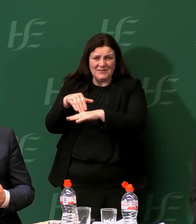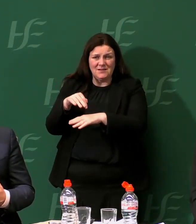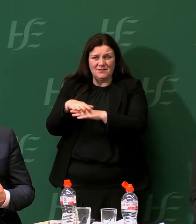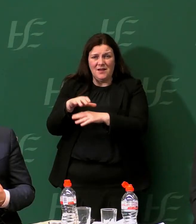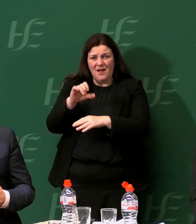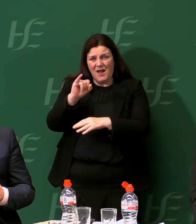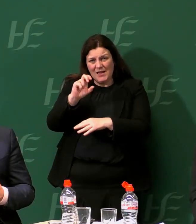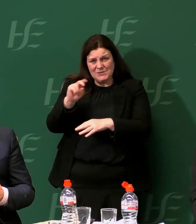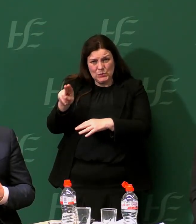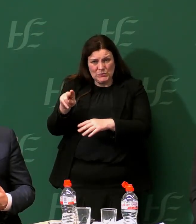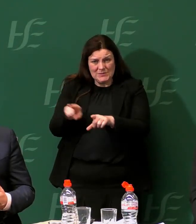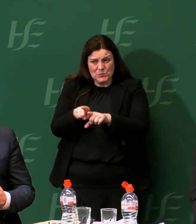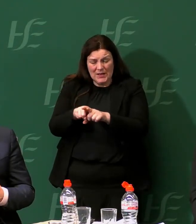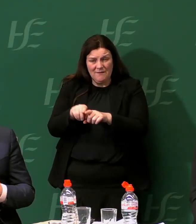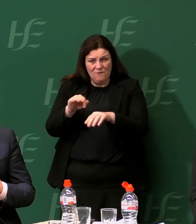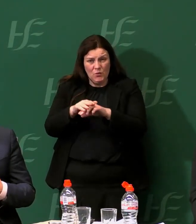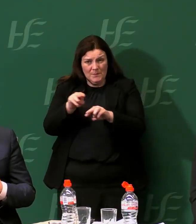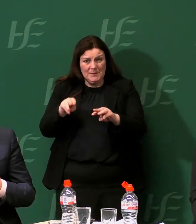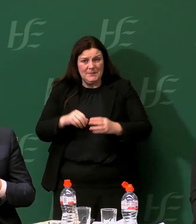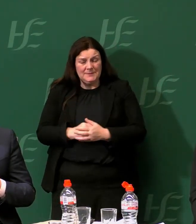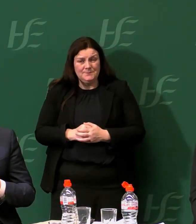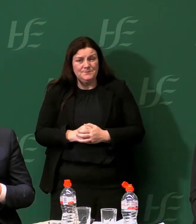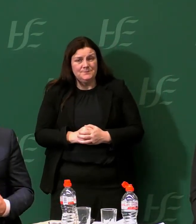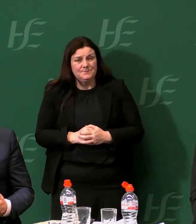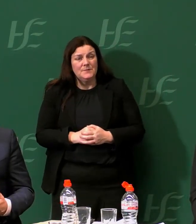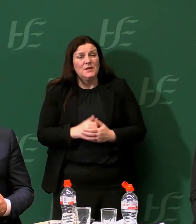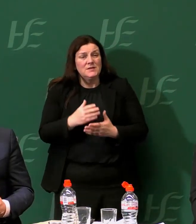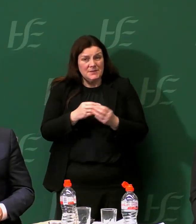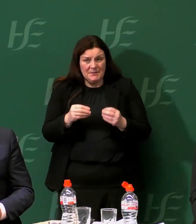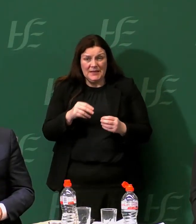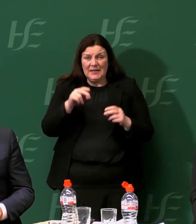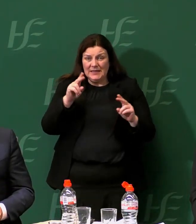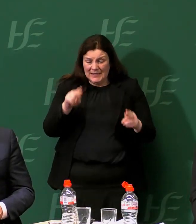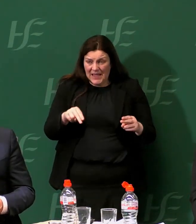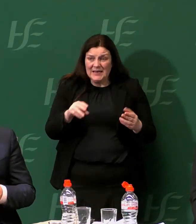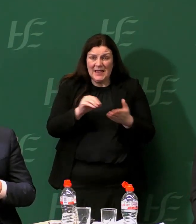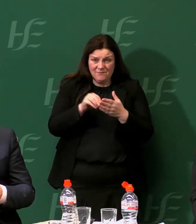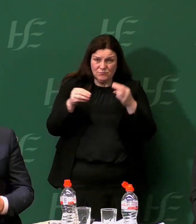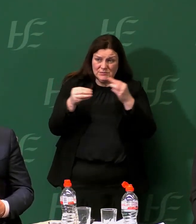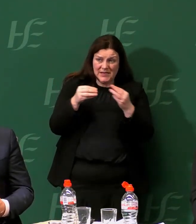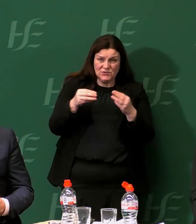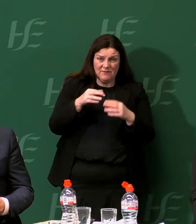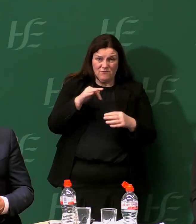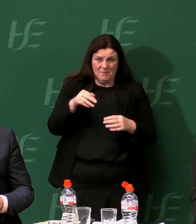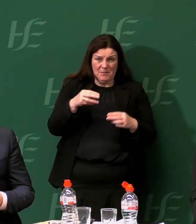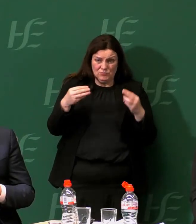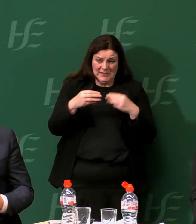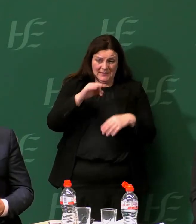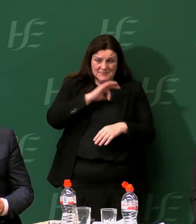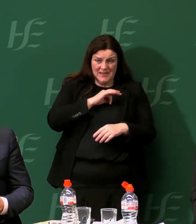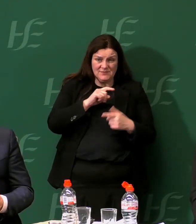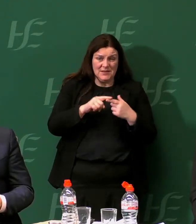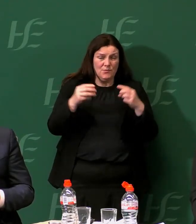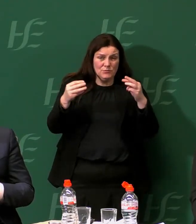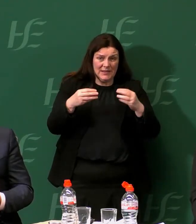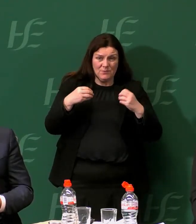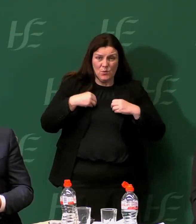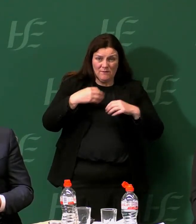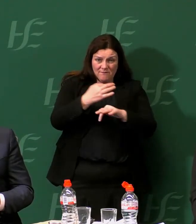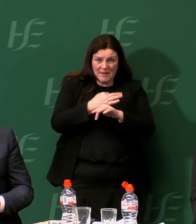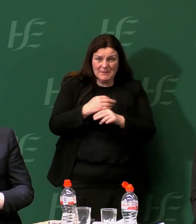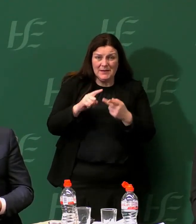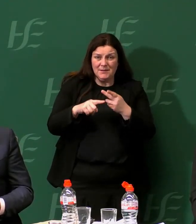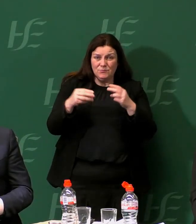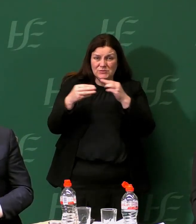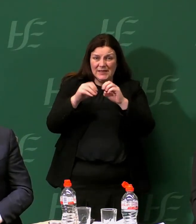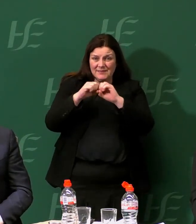those people. And this is something that people can take the levels of protection from protect themselves, protect their family, protect